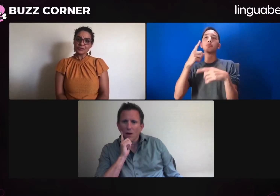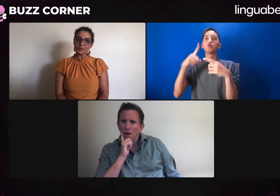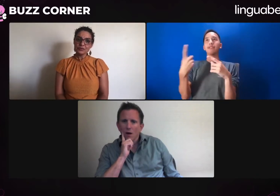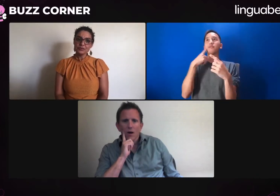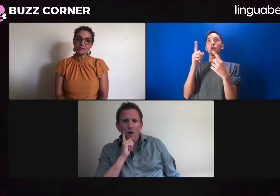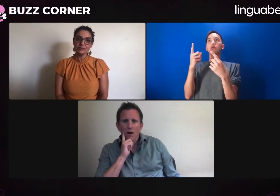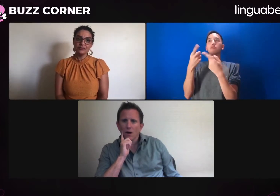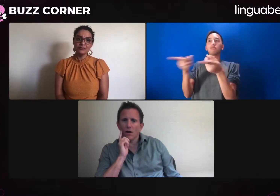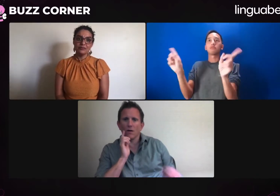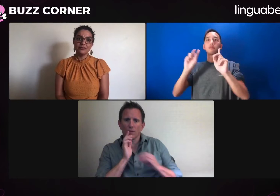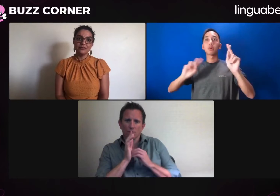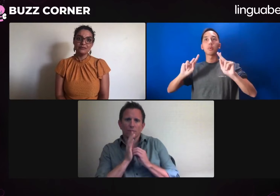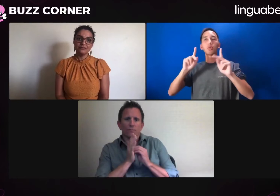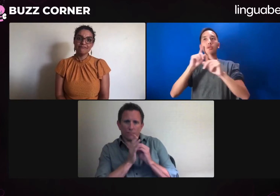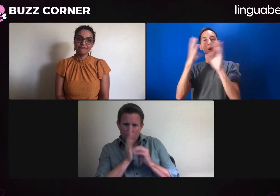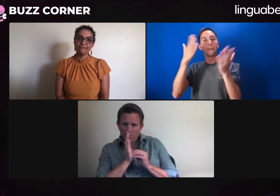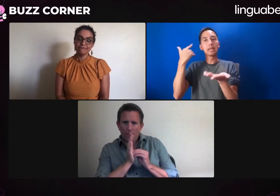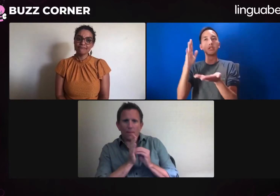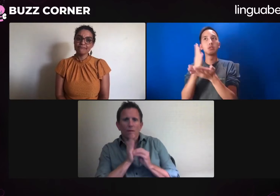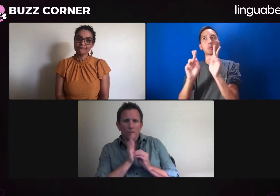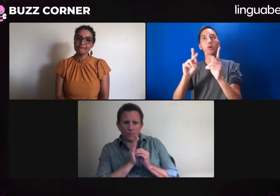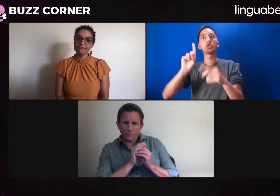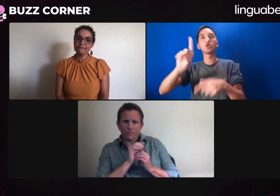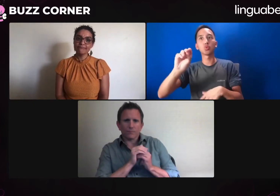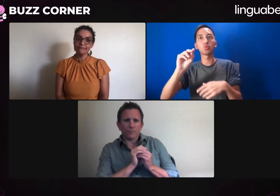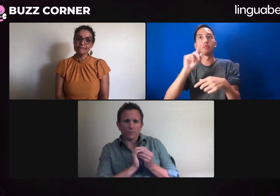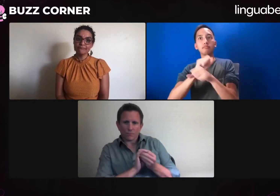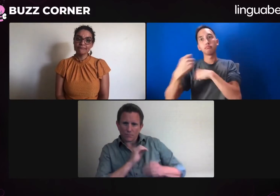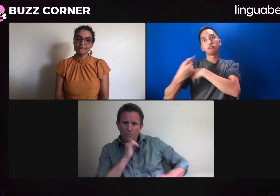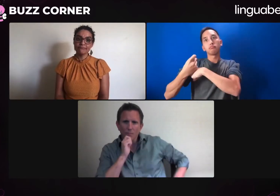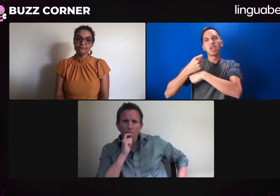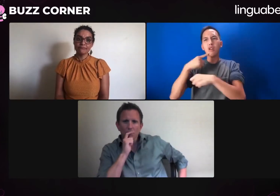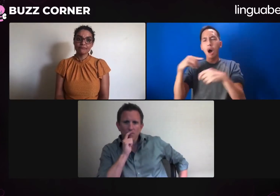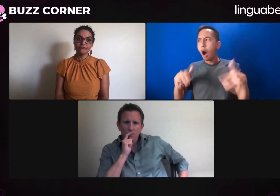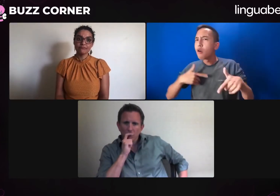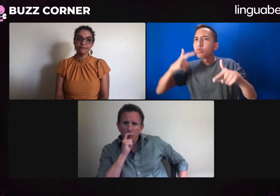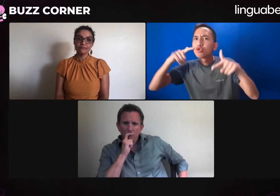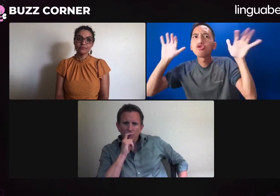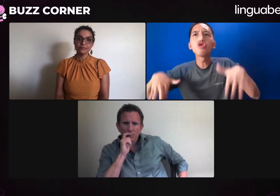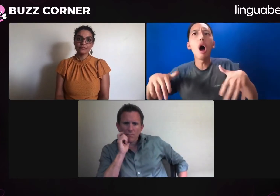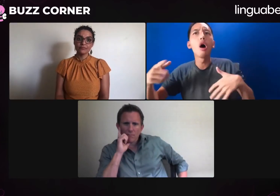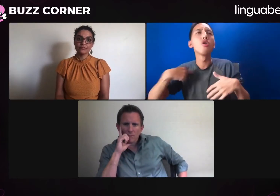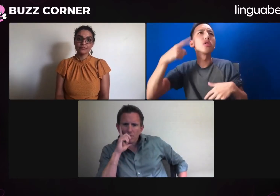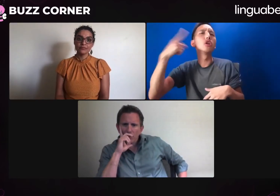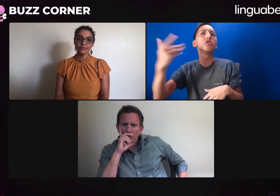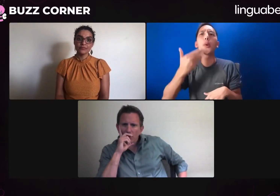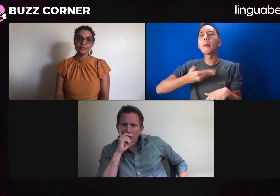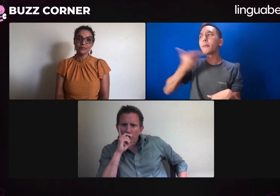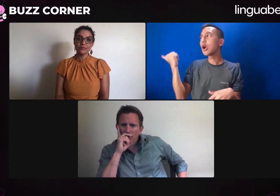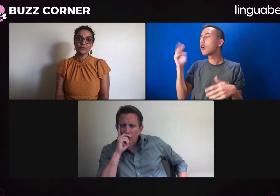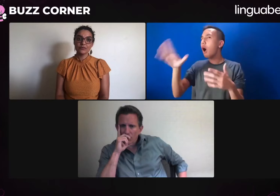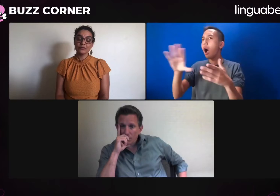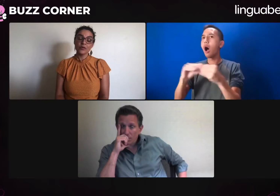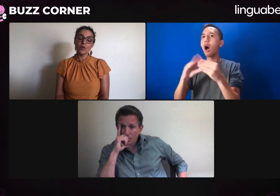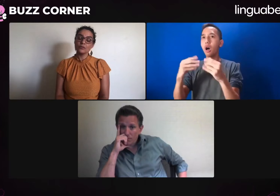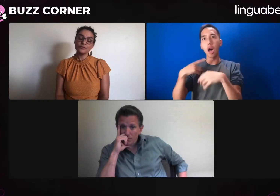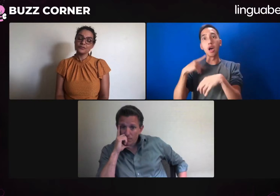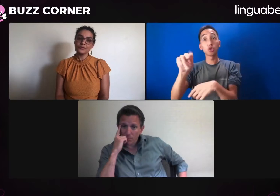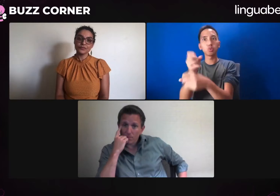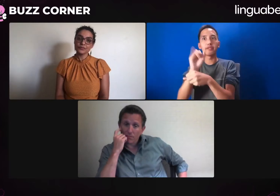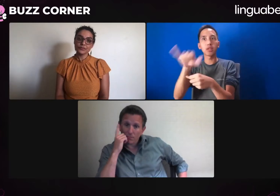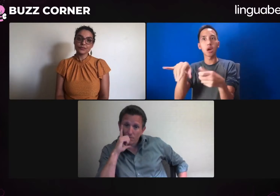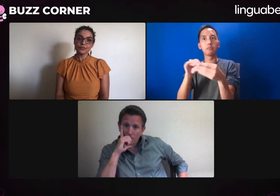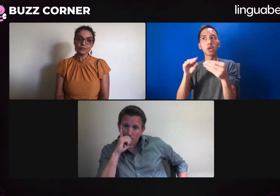I'm Um, definitely not saying that for sure. I'm not saying you are, but some people do send me messages and saying, "Oh, I was so